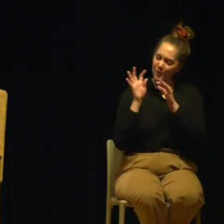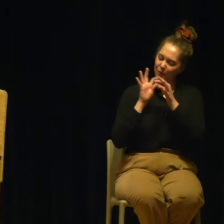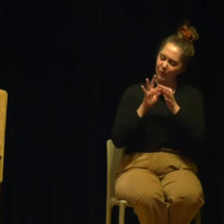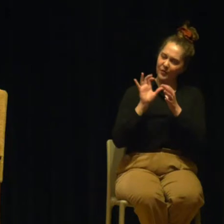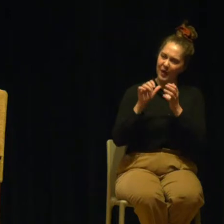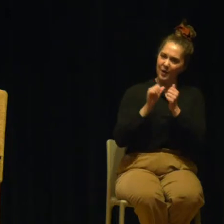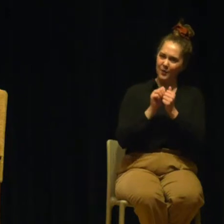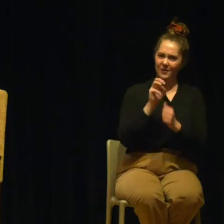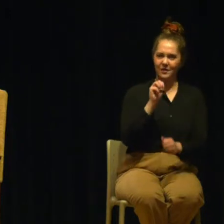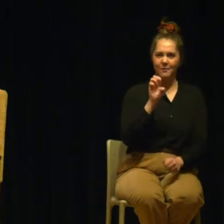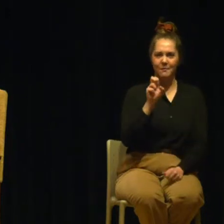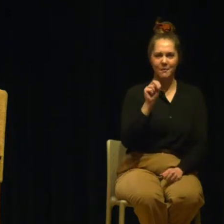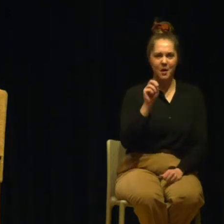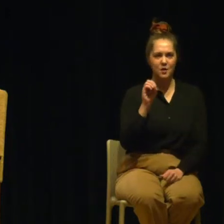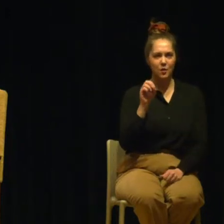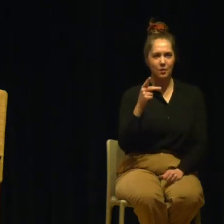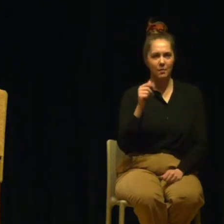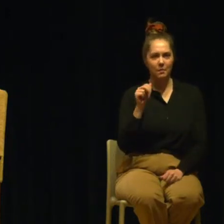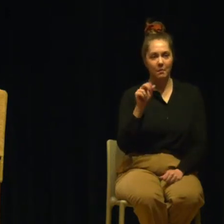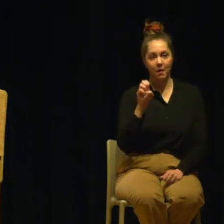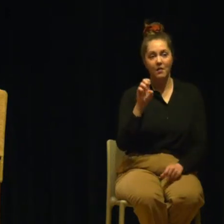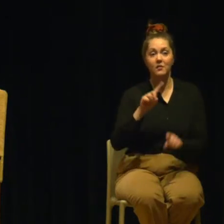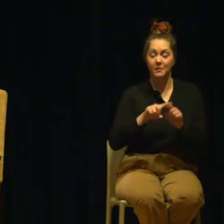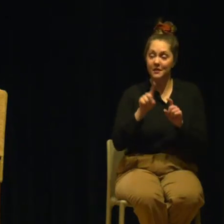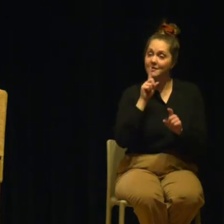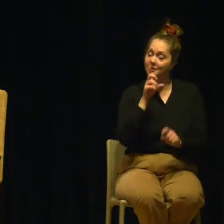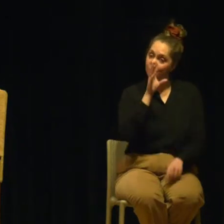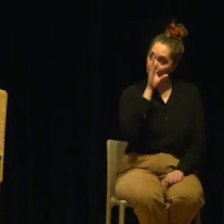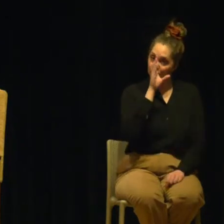with menopause, but it is a direct,